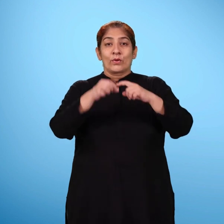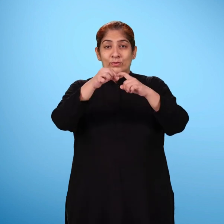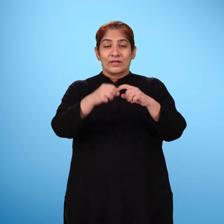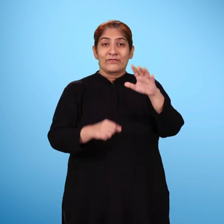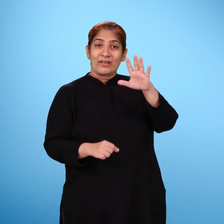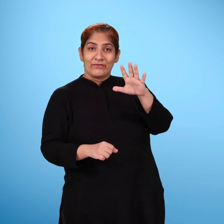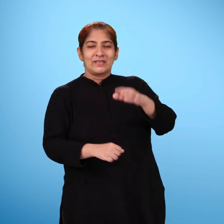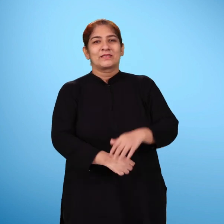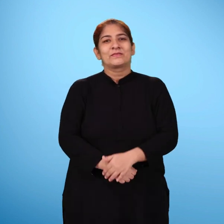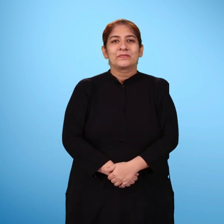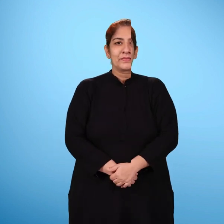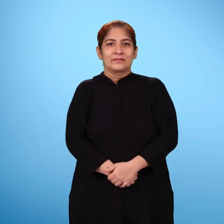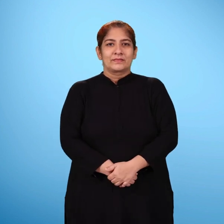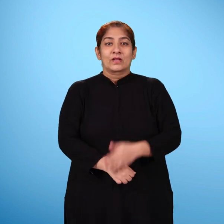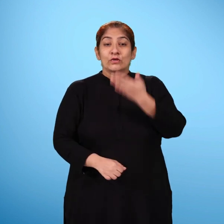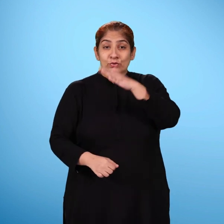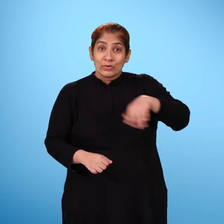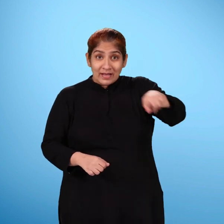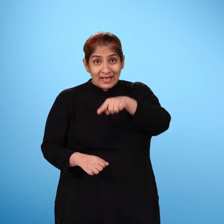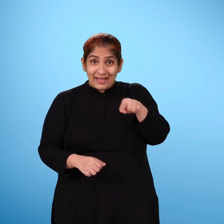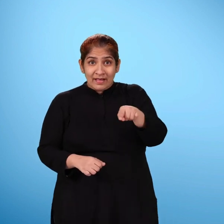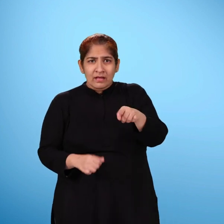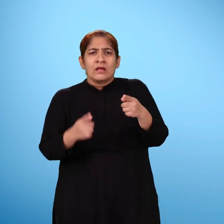Question 5. Which values